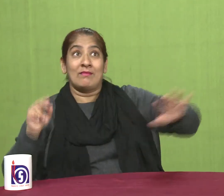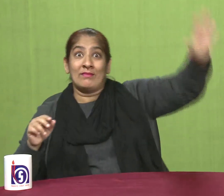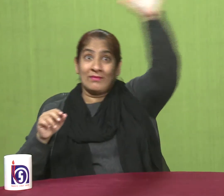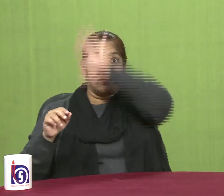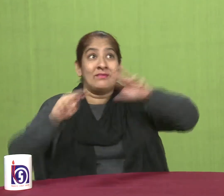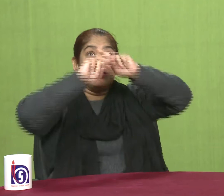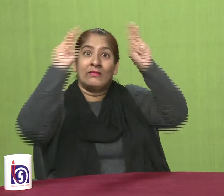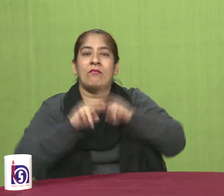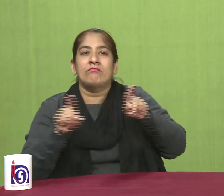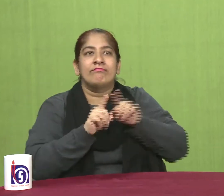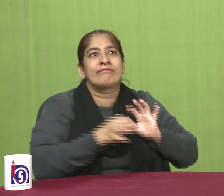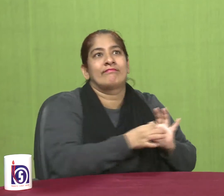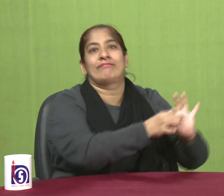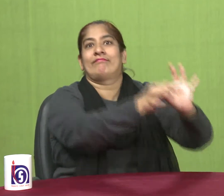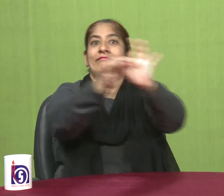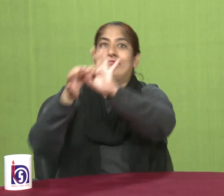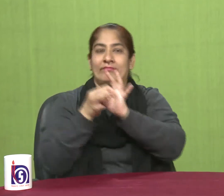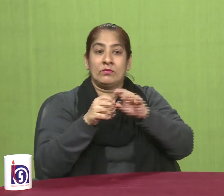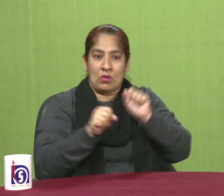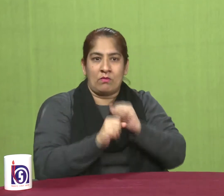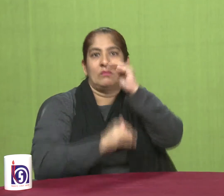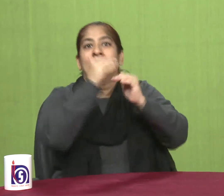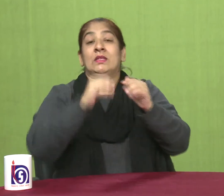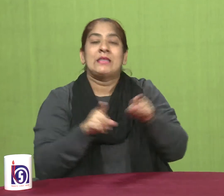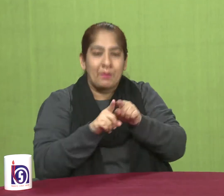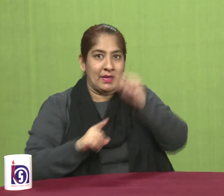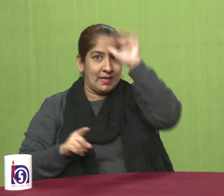Then there is international relations.